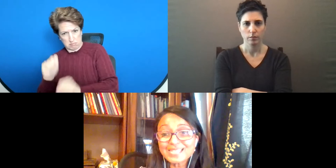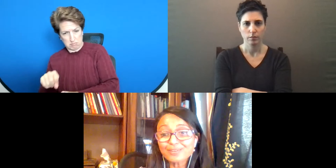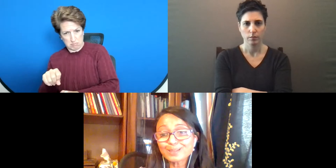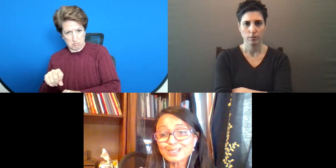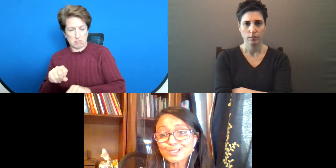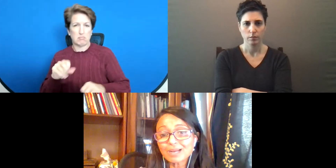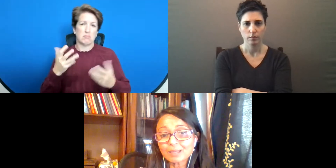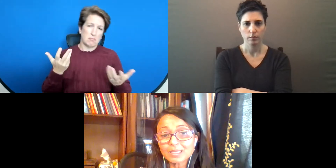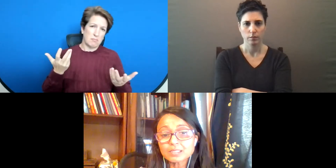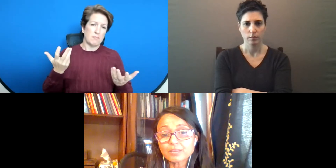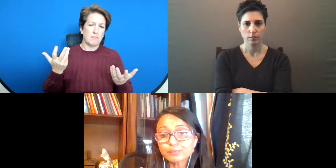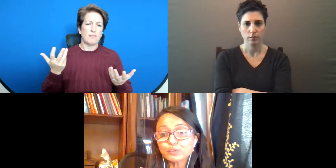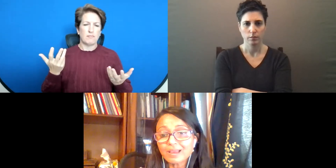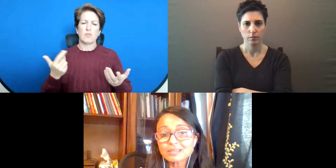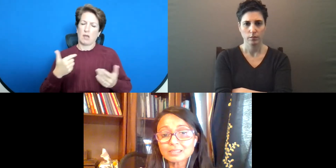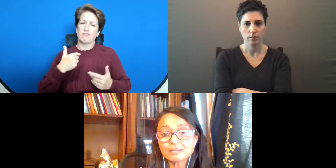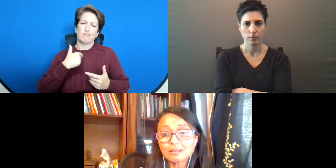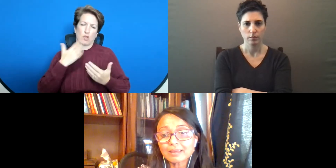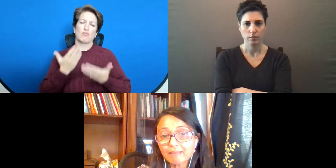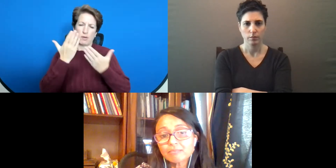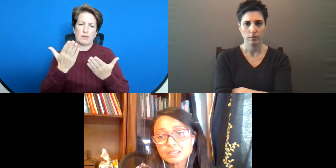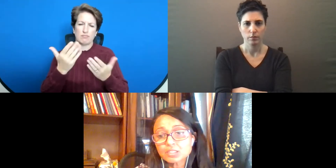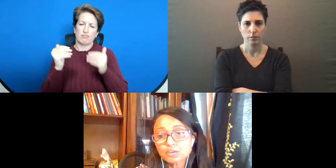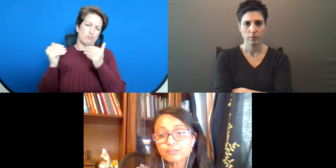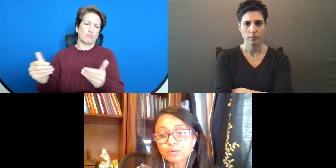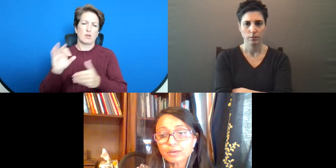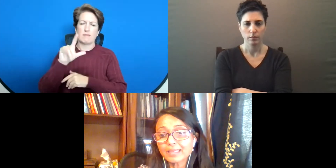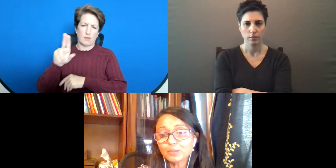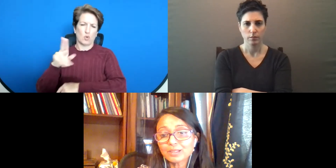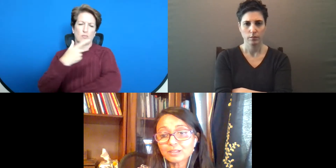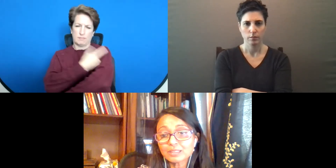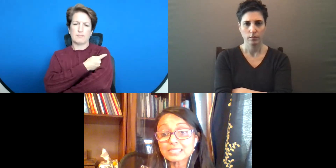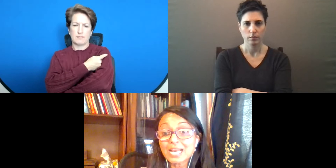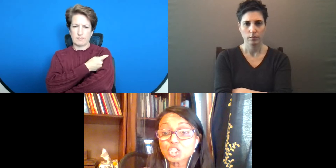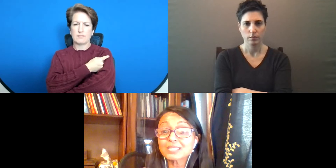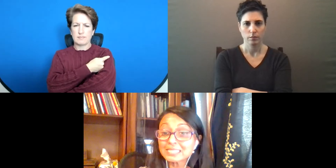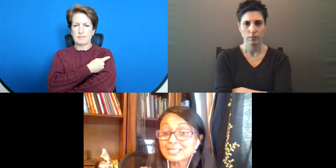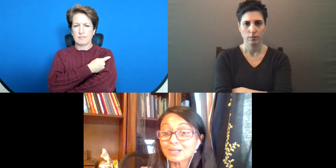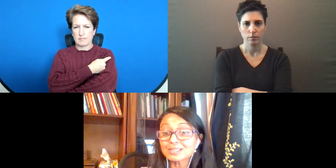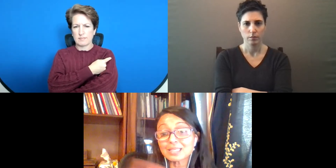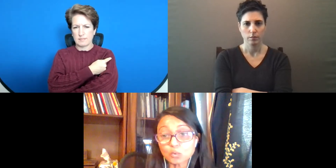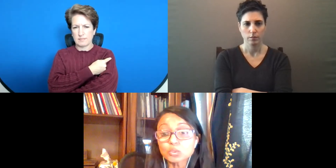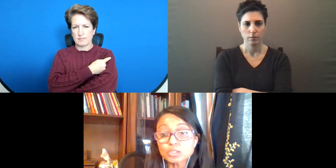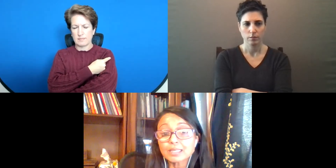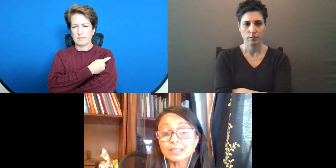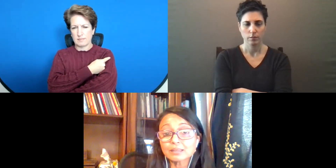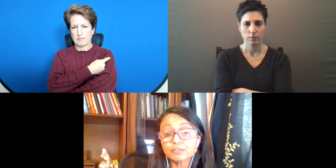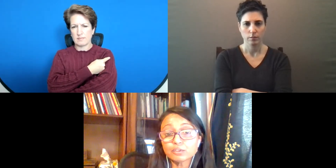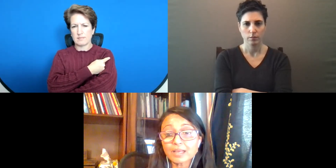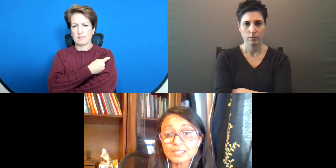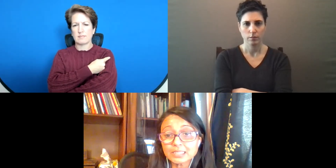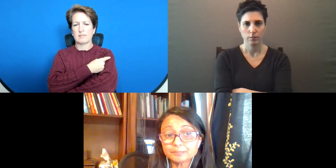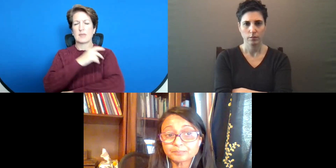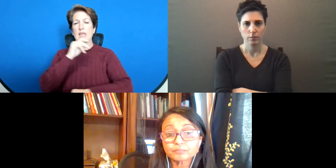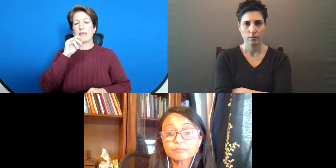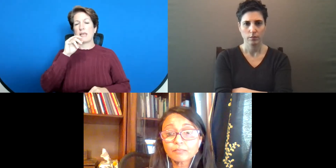So we would definitely still recommend the flu vaccine again this year for anyone. It's actually 6 months and older can get